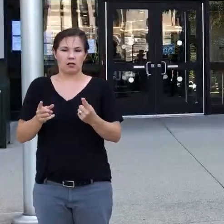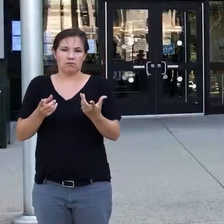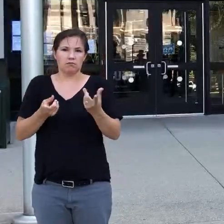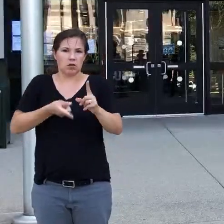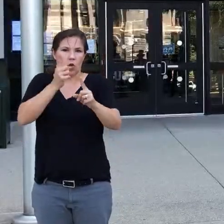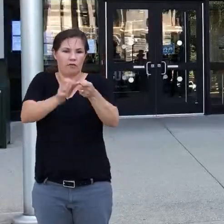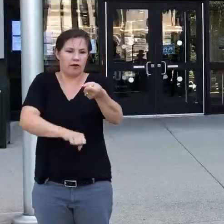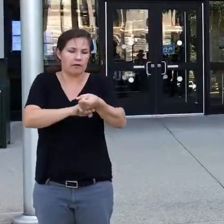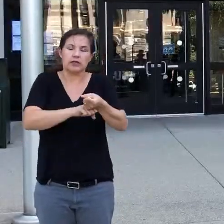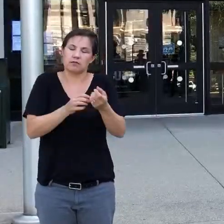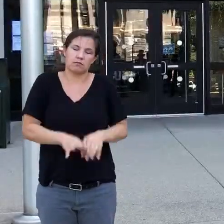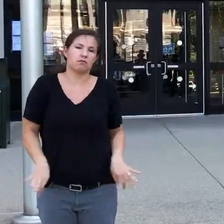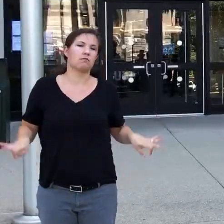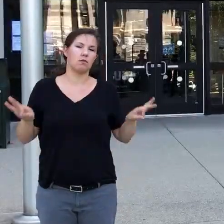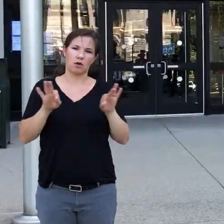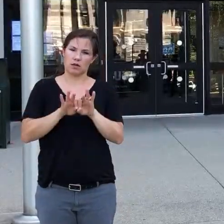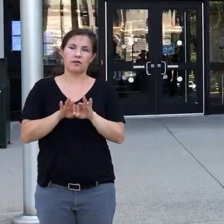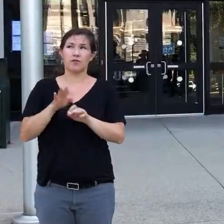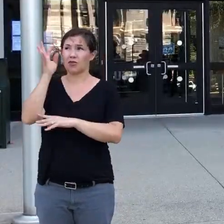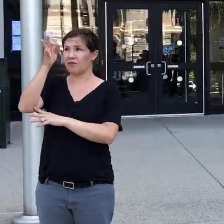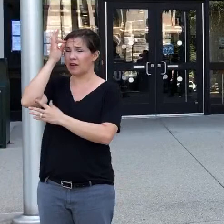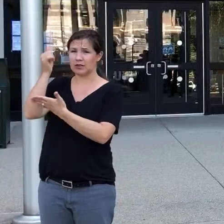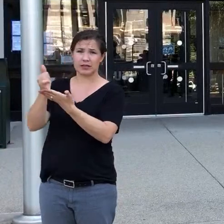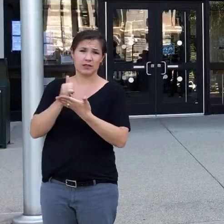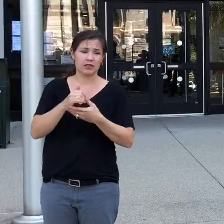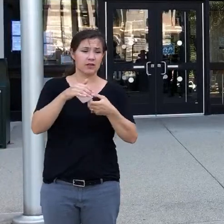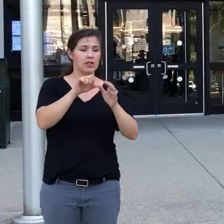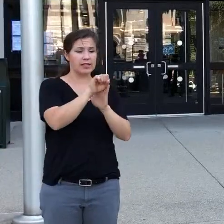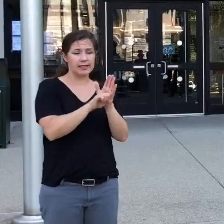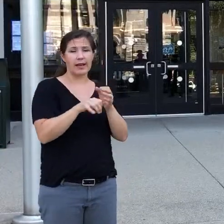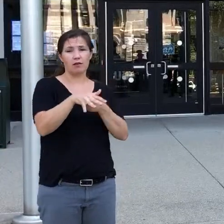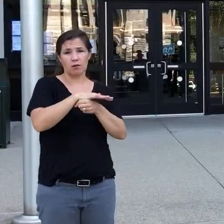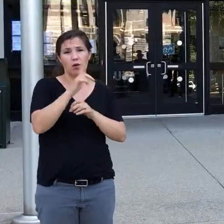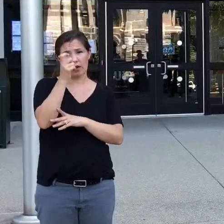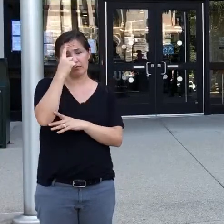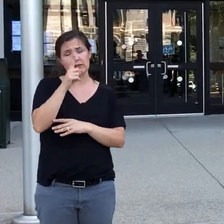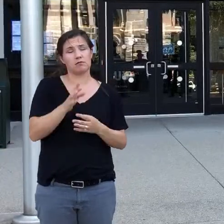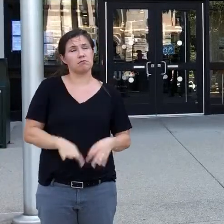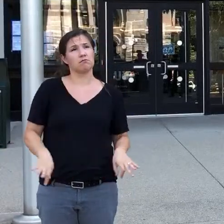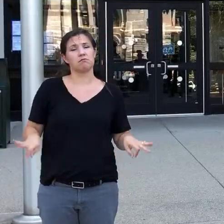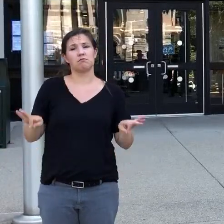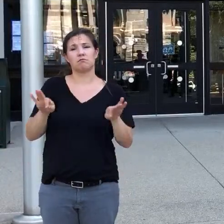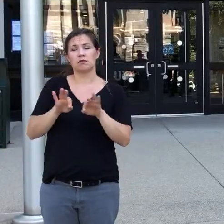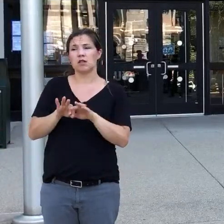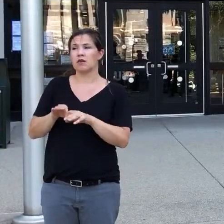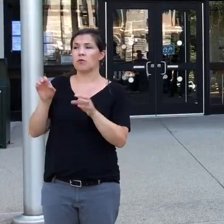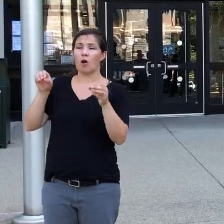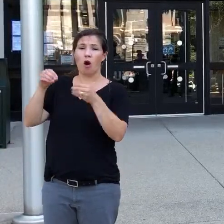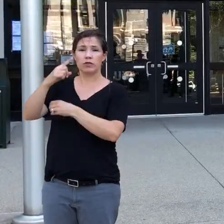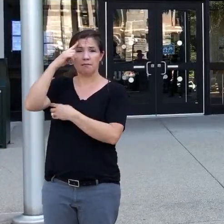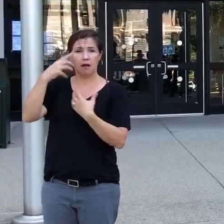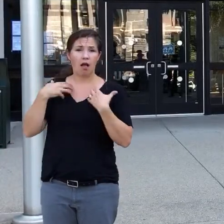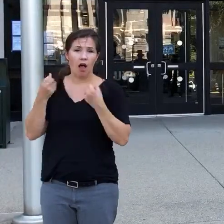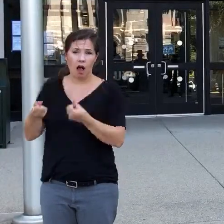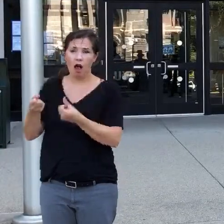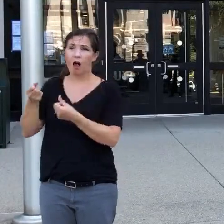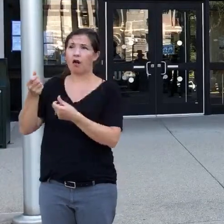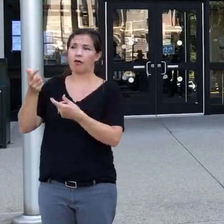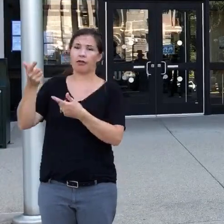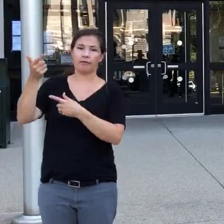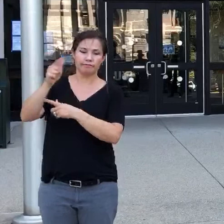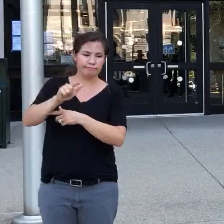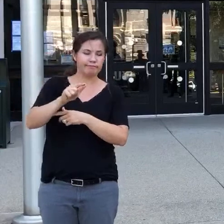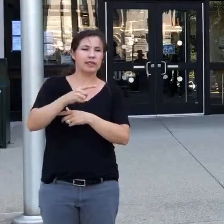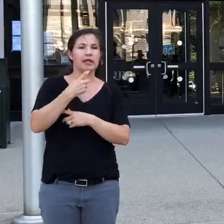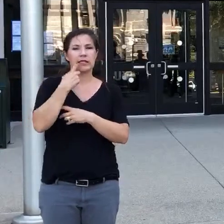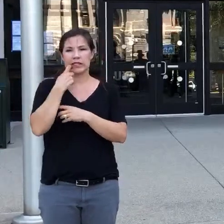that need for federal assistance to the state and local governments, because it's coming down through the Office of Mental Health and the Office of Addiction and